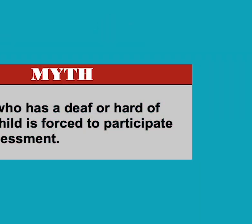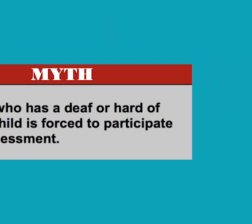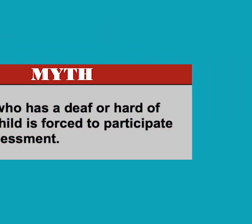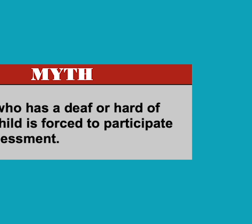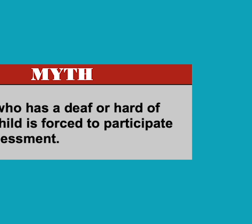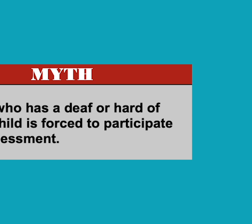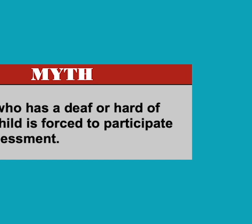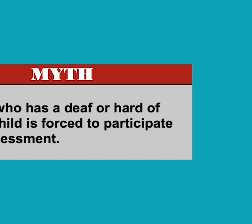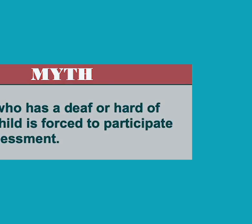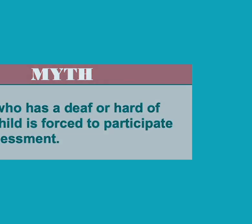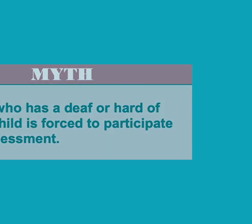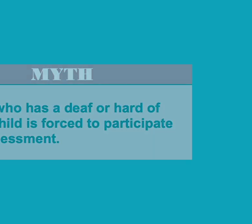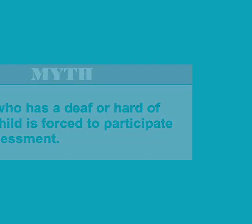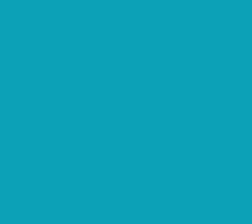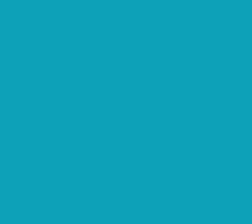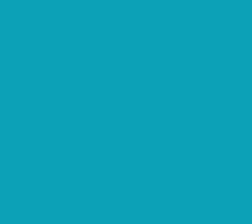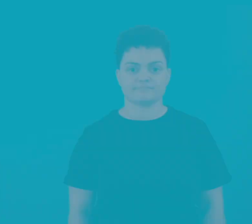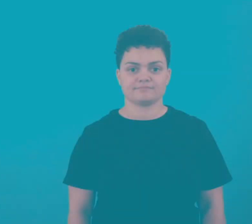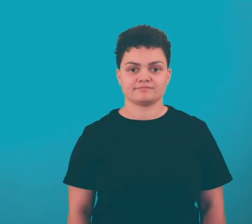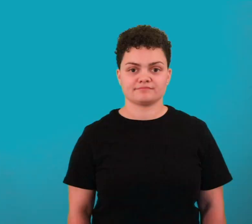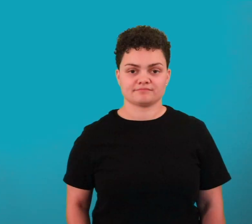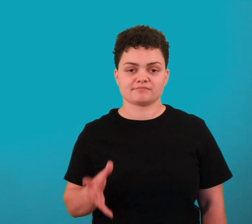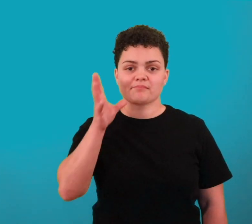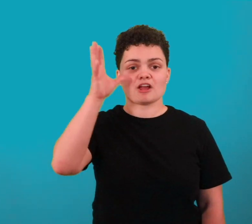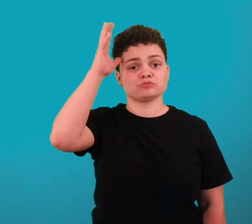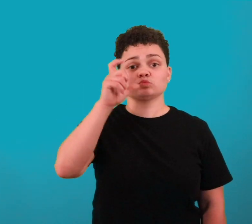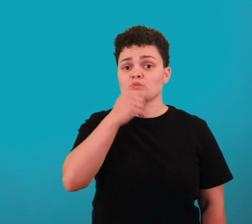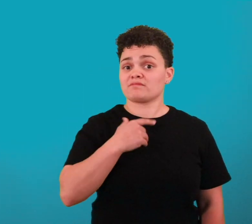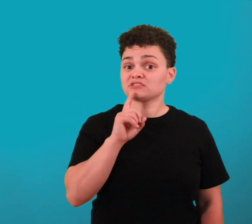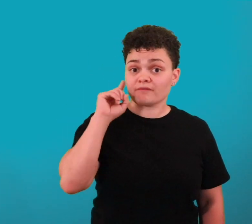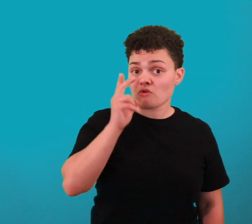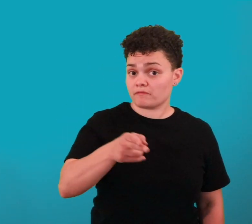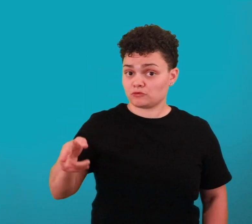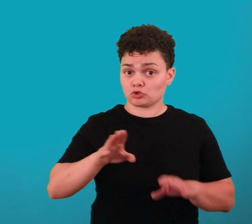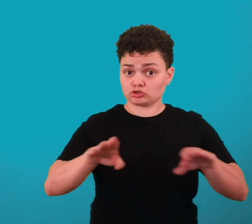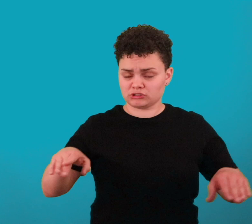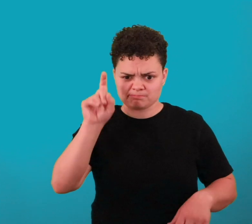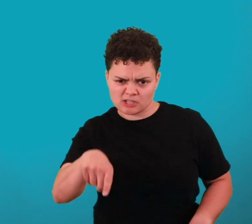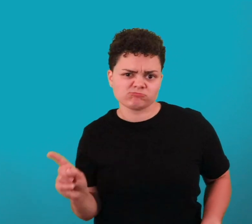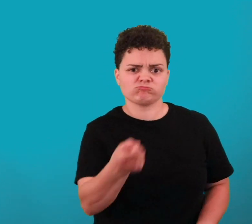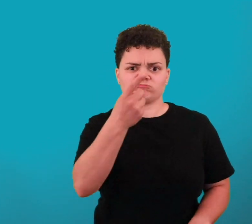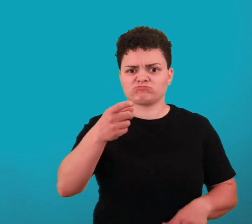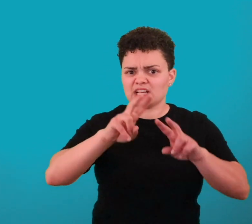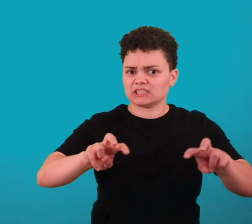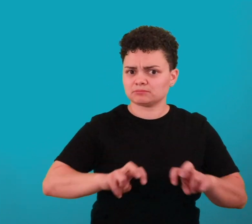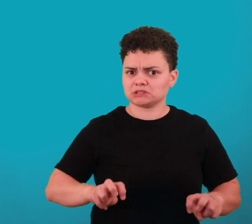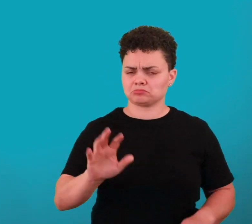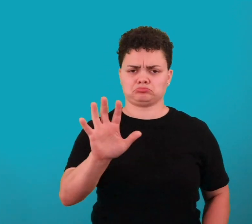Myth. A family who has a deaf or hard of hearing child is forced to participate in the assessment. This is not true. Any assessment must be conducted